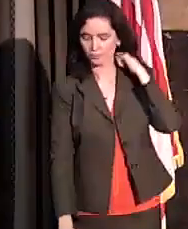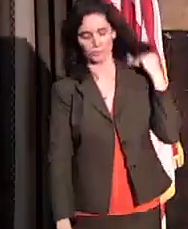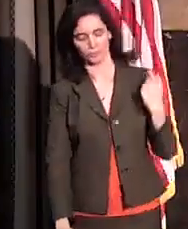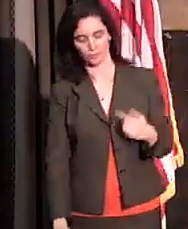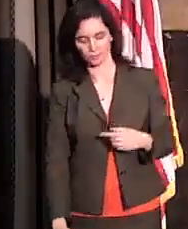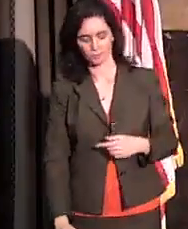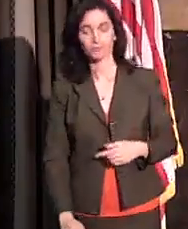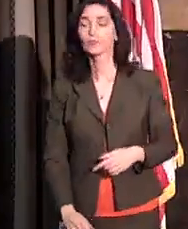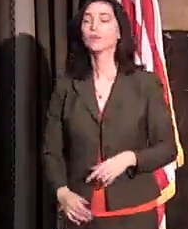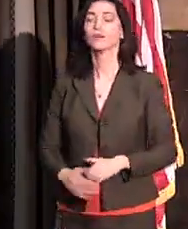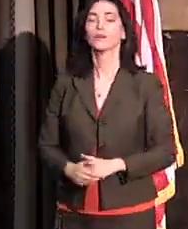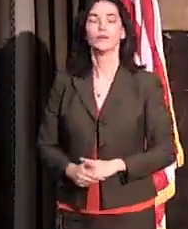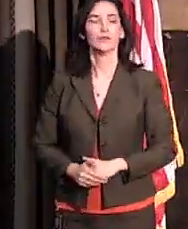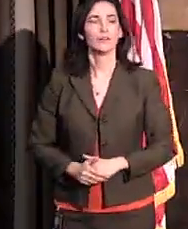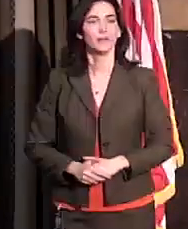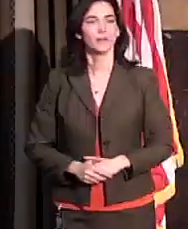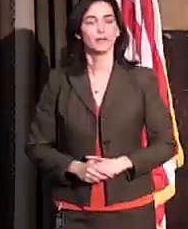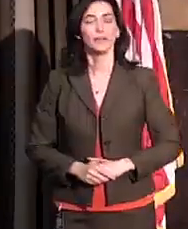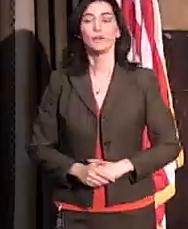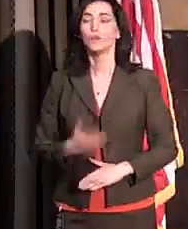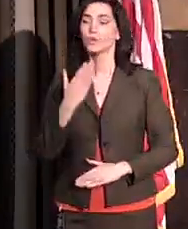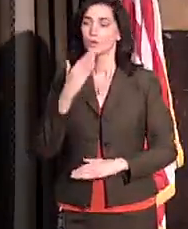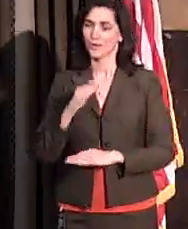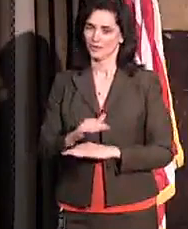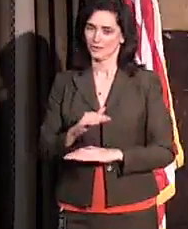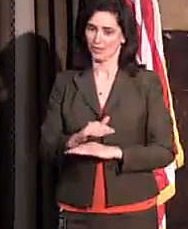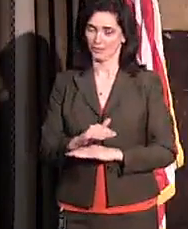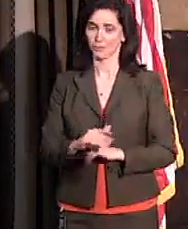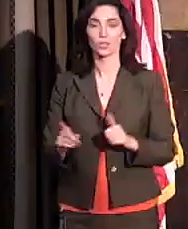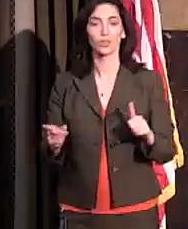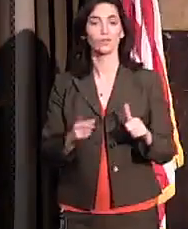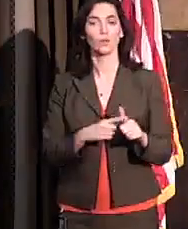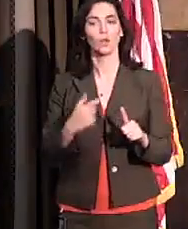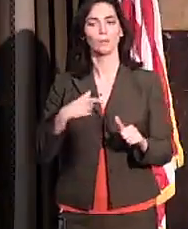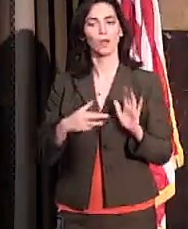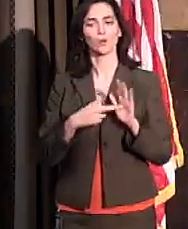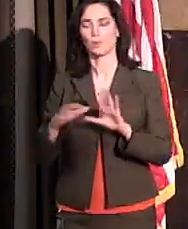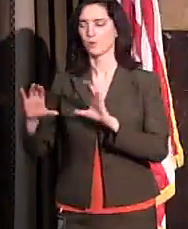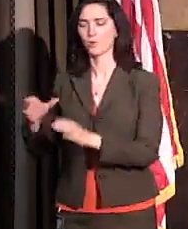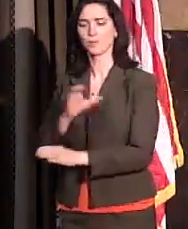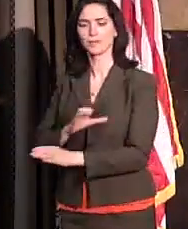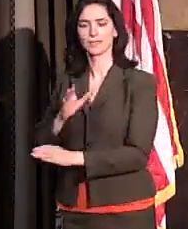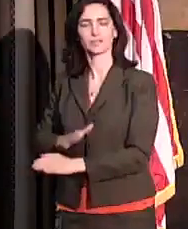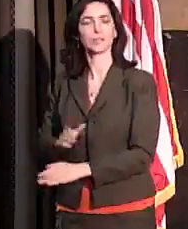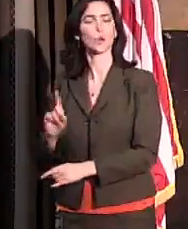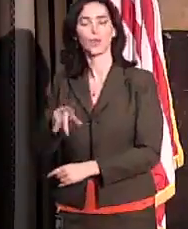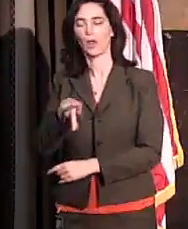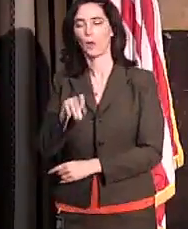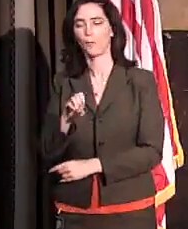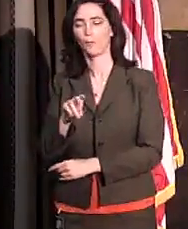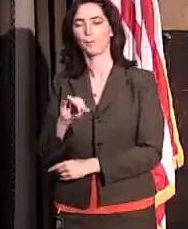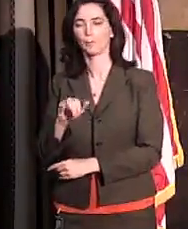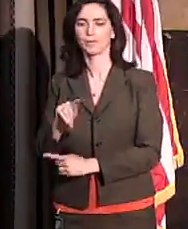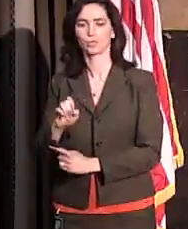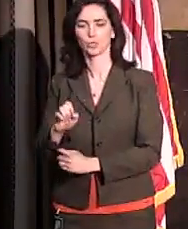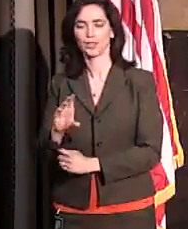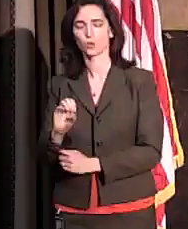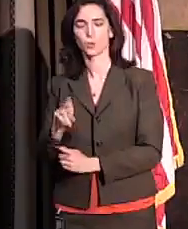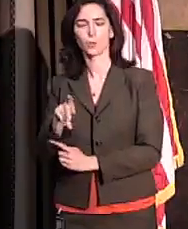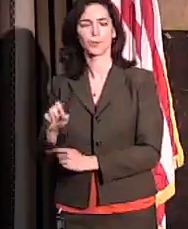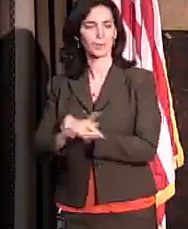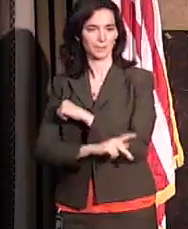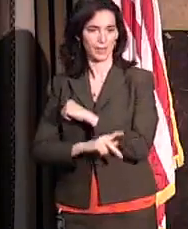Good evening. First of all, on behalf of the citizens I represent in Poincapie Parish, I want to thank you, Governor, for